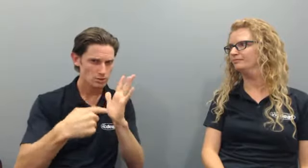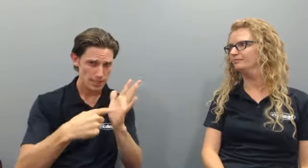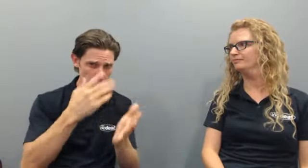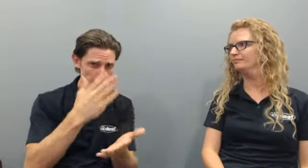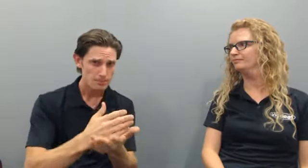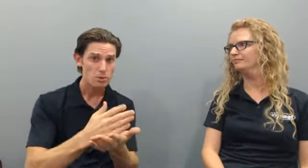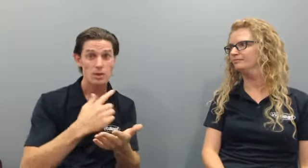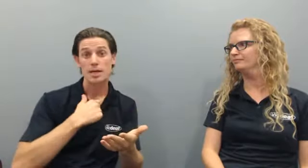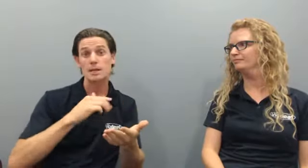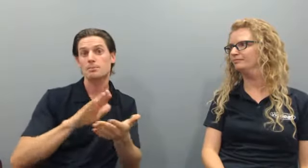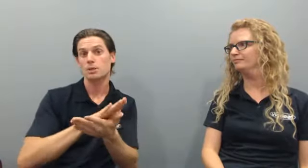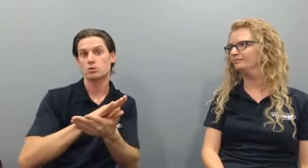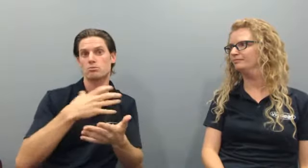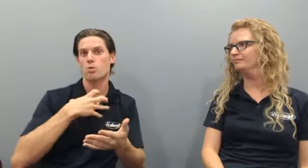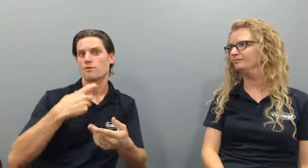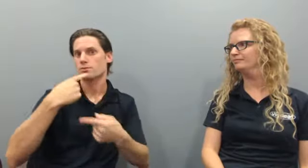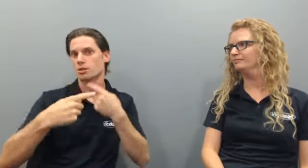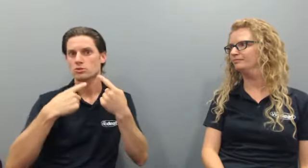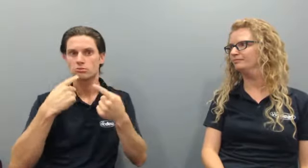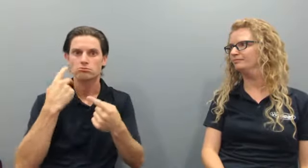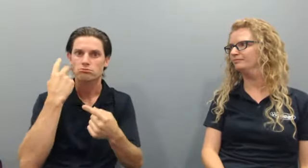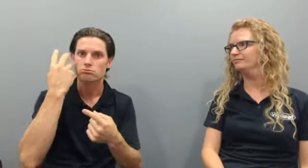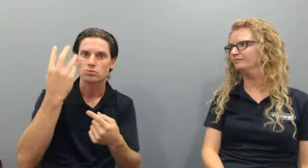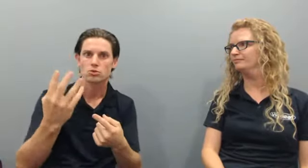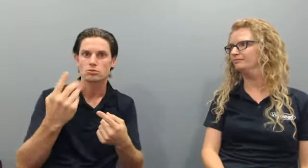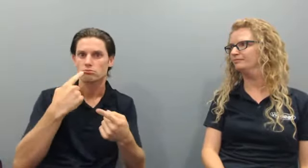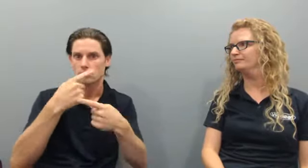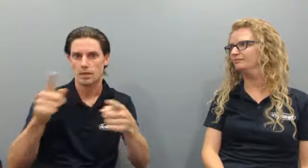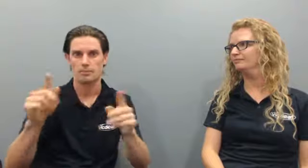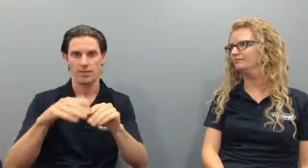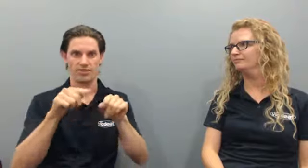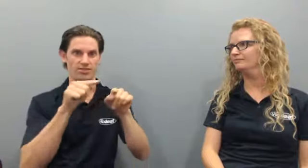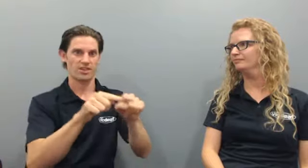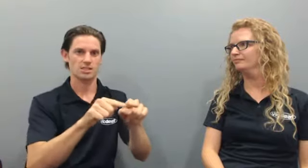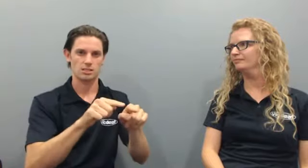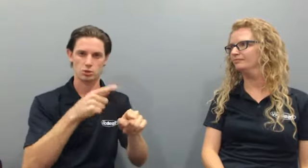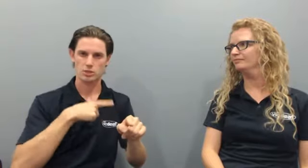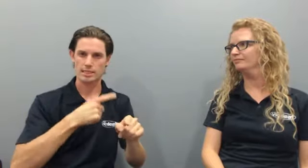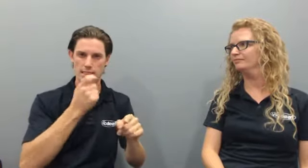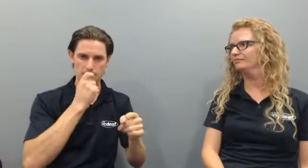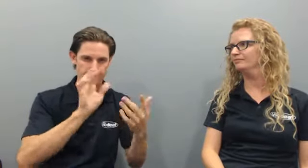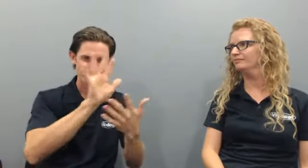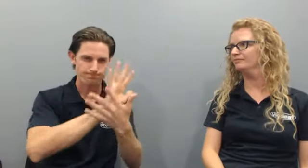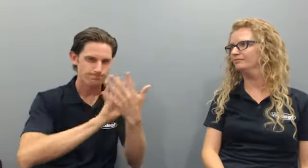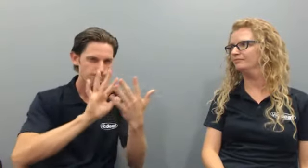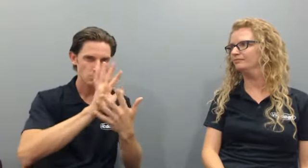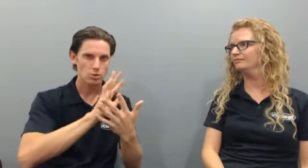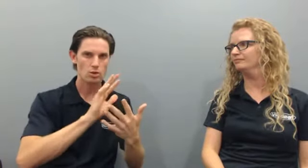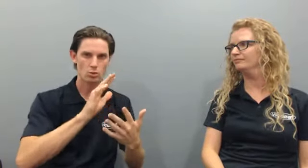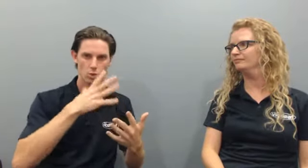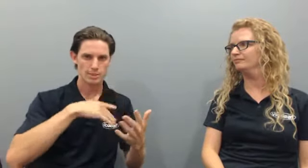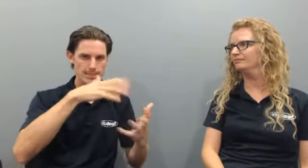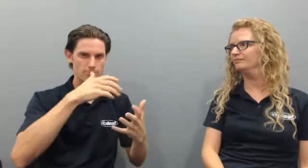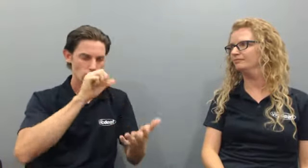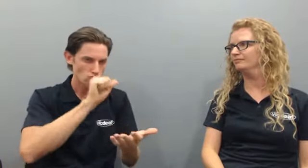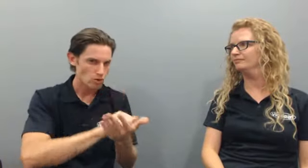but we'll do some more research to find out what the actual case is, and I'm happy to share more information with you further, because that